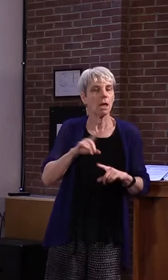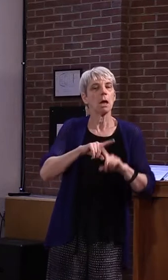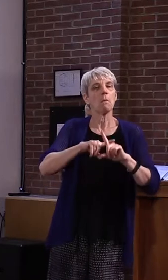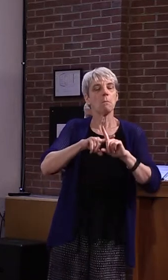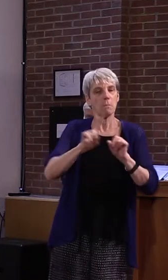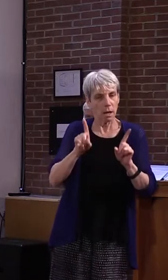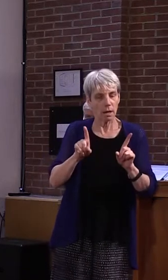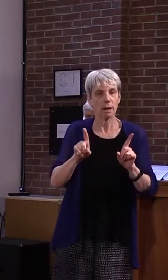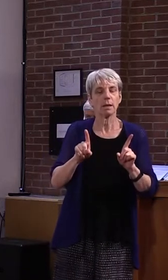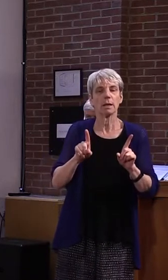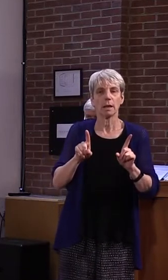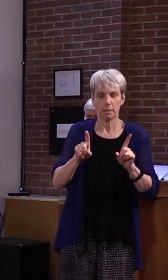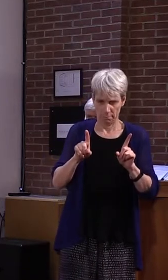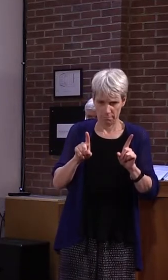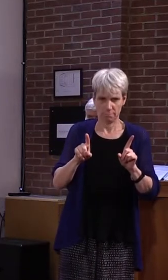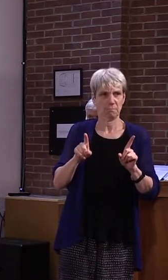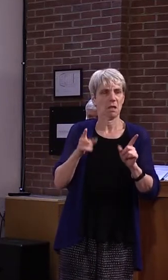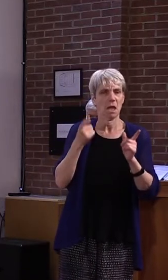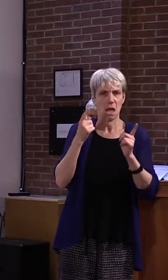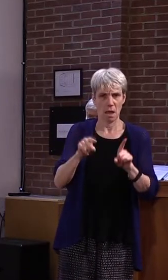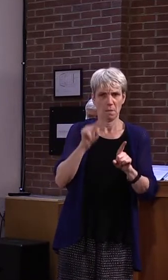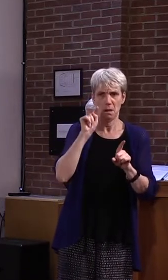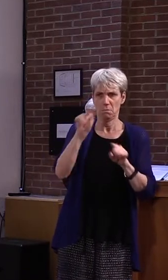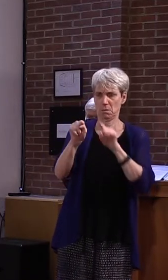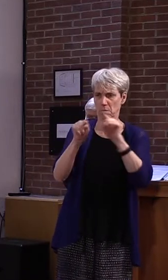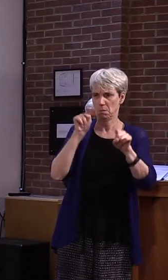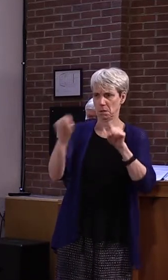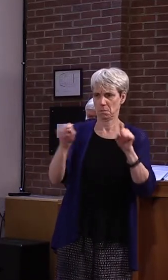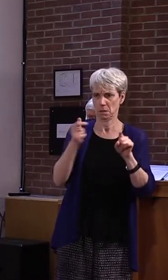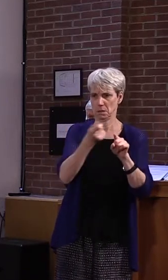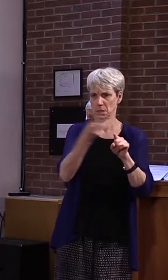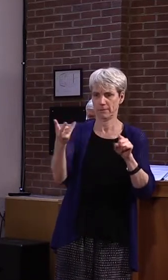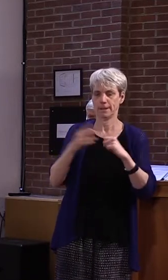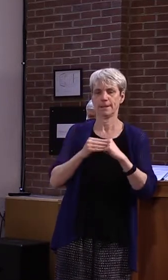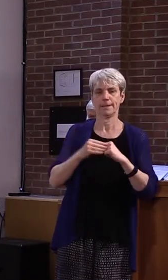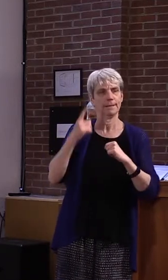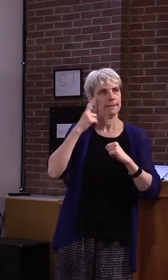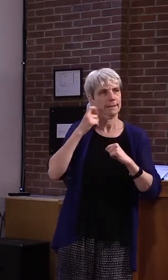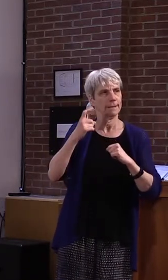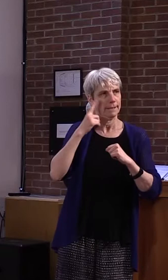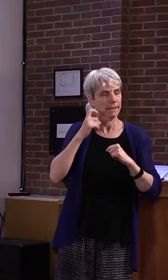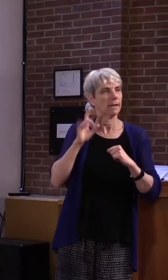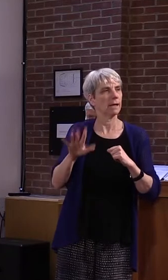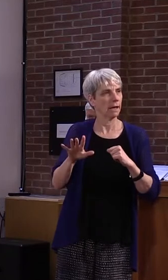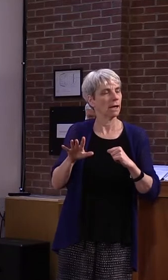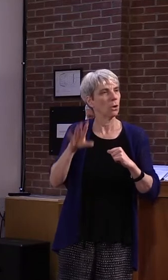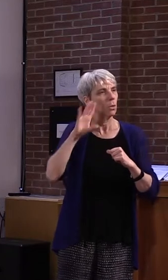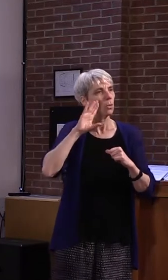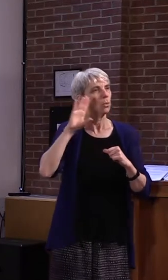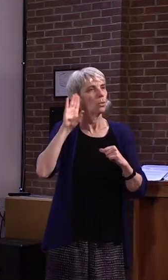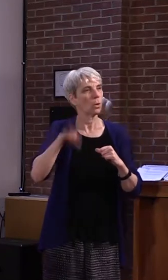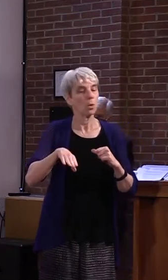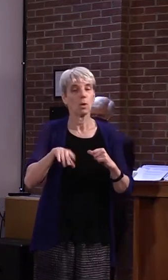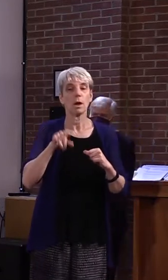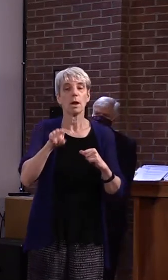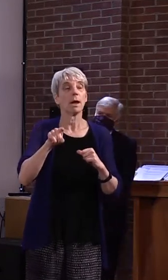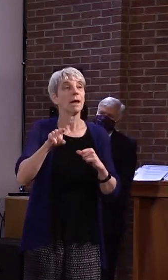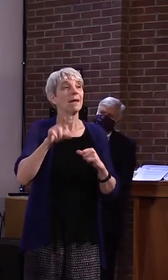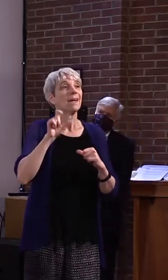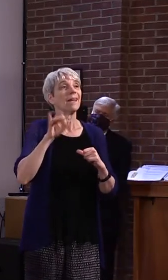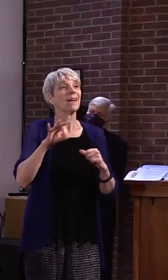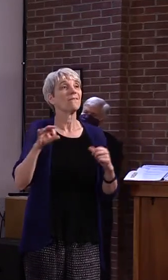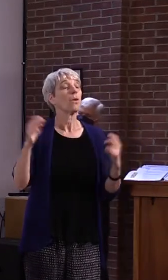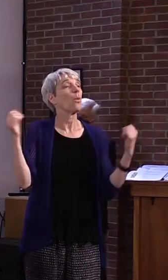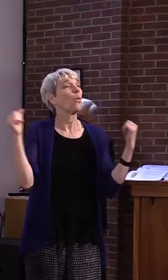contacts tells me that at least using the bare minimum rule of being in contact without a